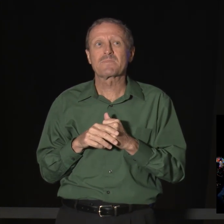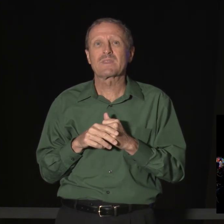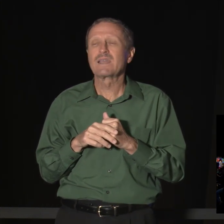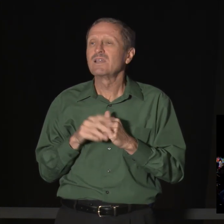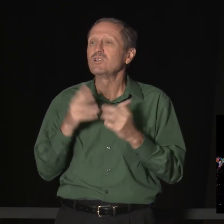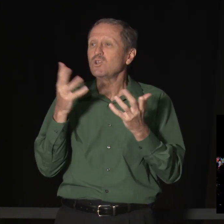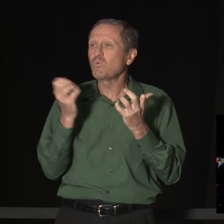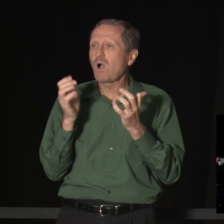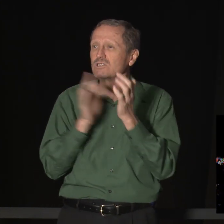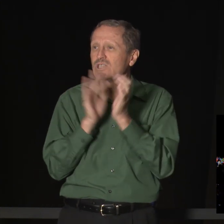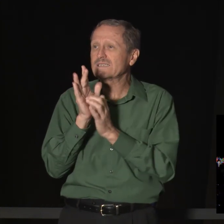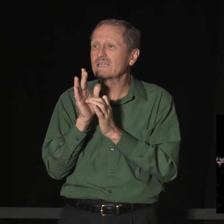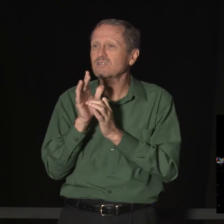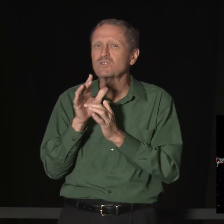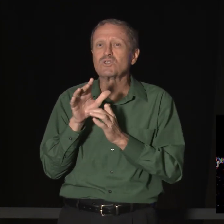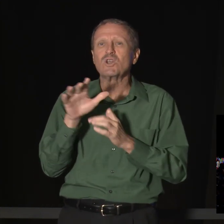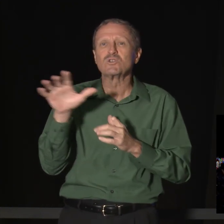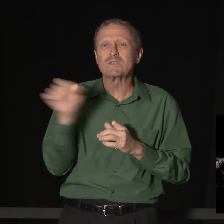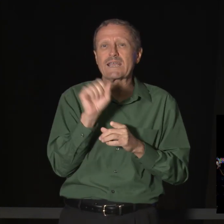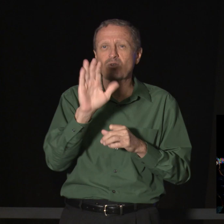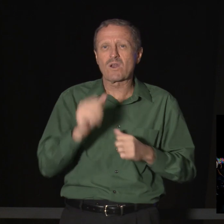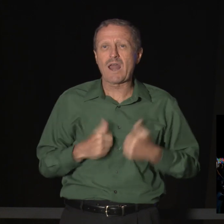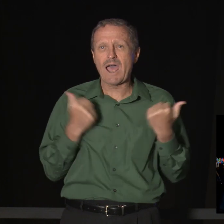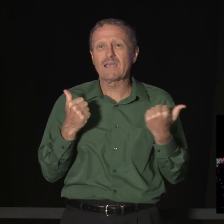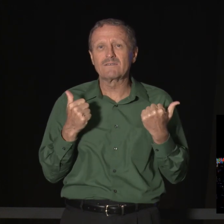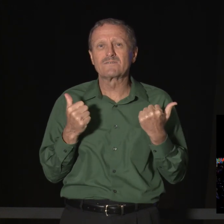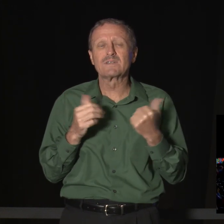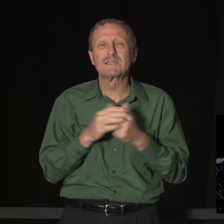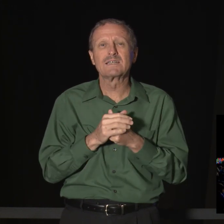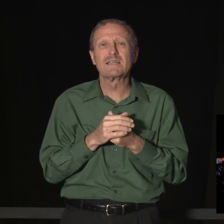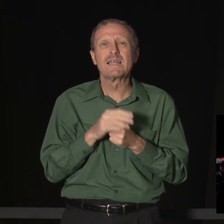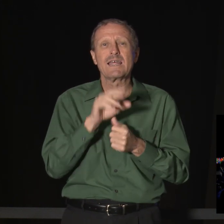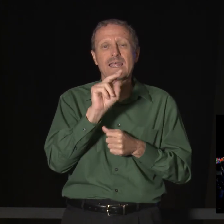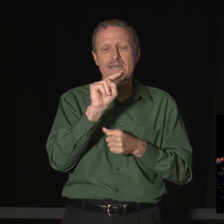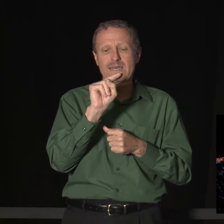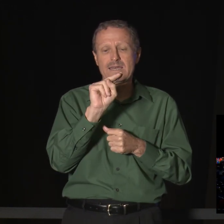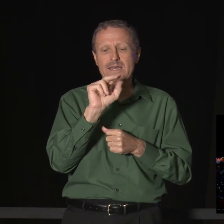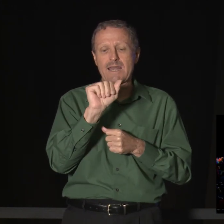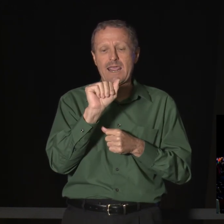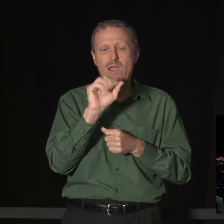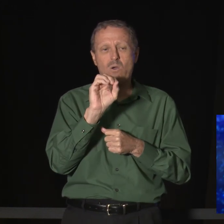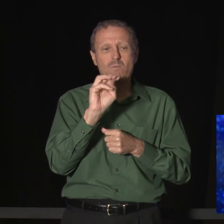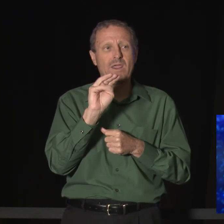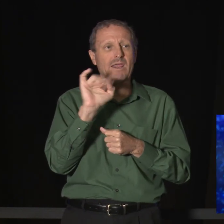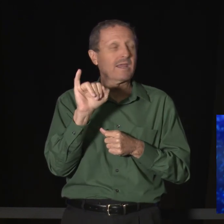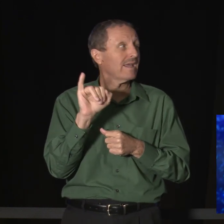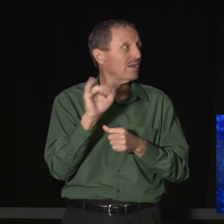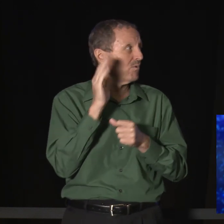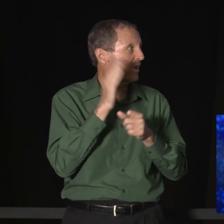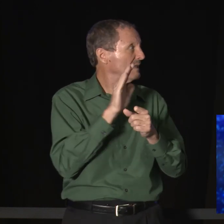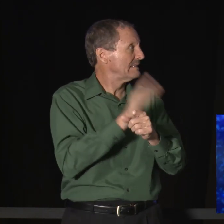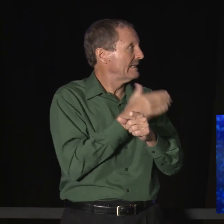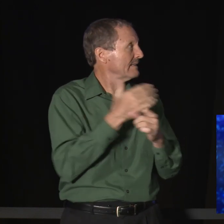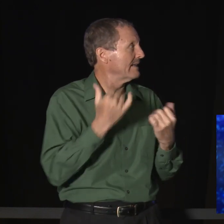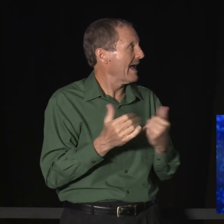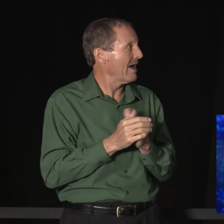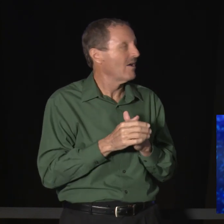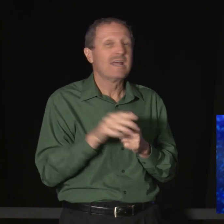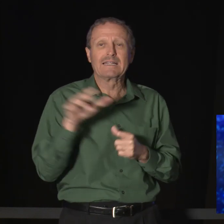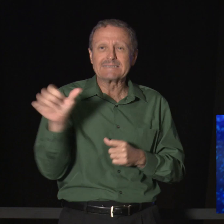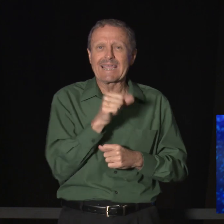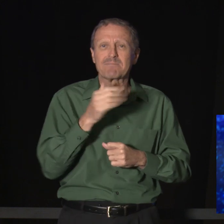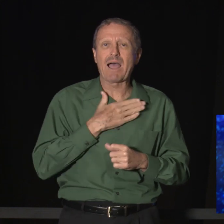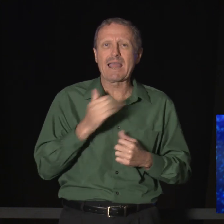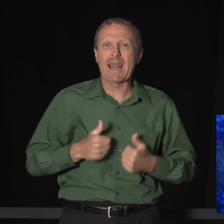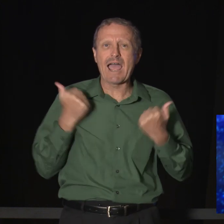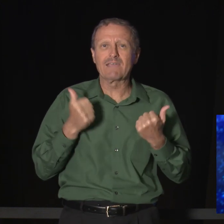But you want Jesus to take your life and let it be. And Naomi is going to sing for us now this invitation. Take my